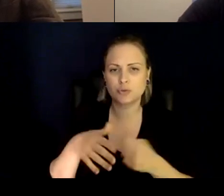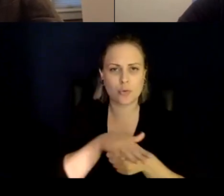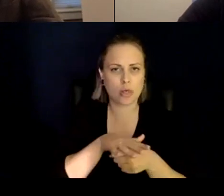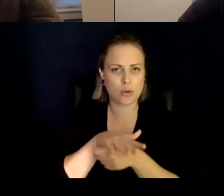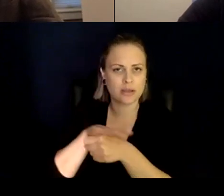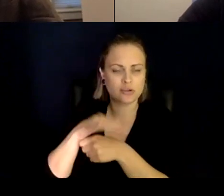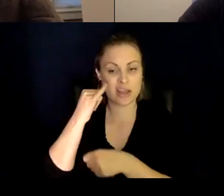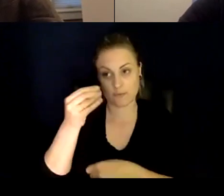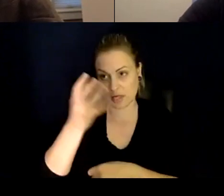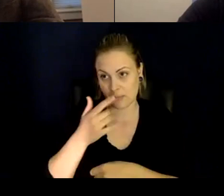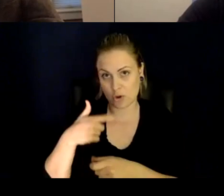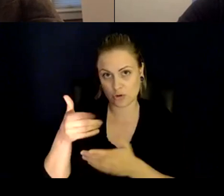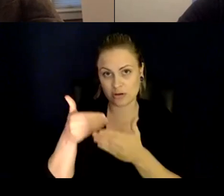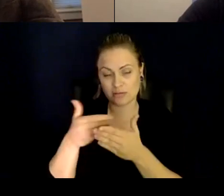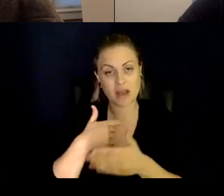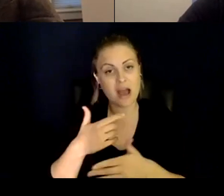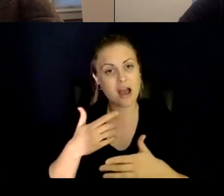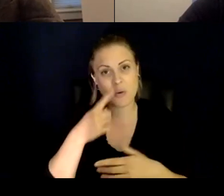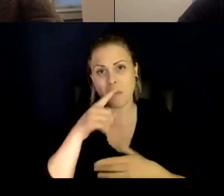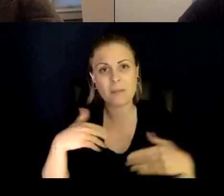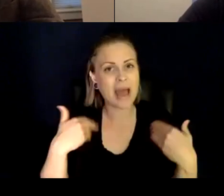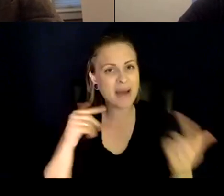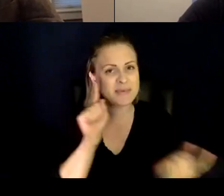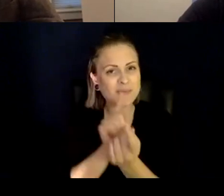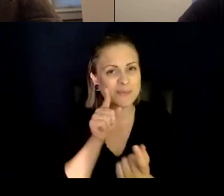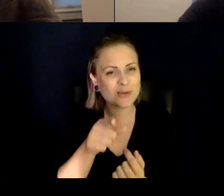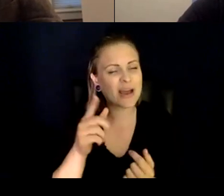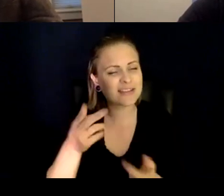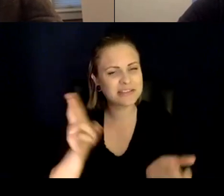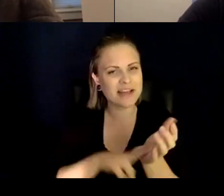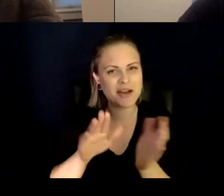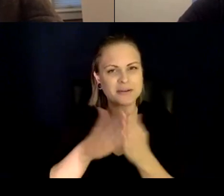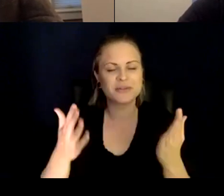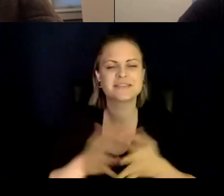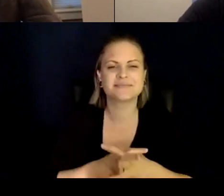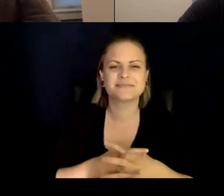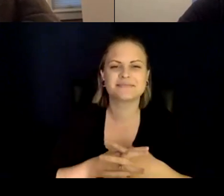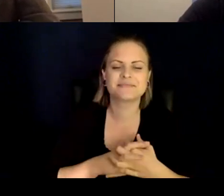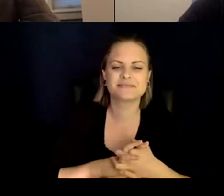that you're in the neighborhood, I'd be glad to meet with you and sign the book.